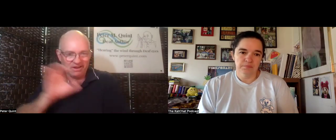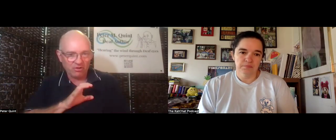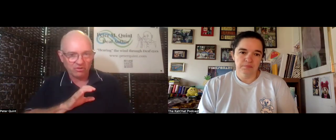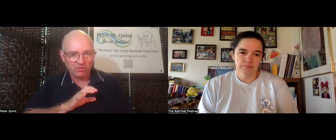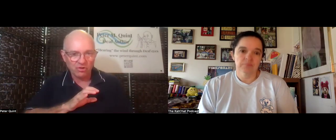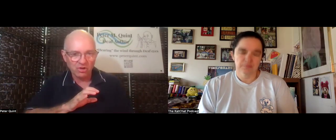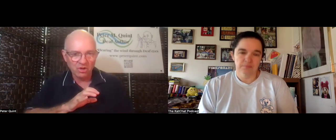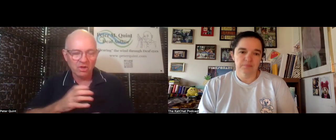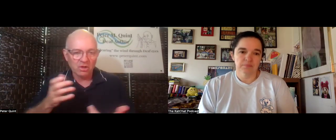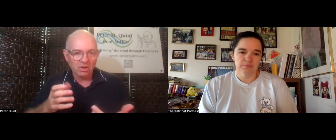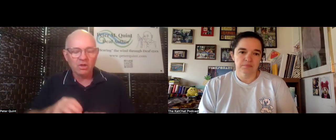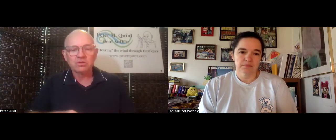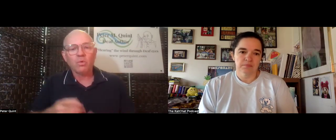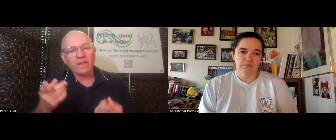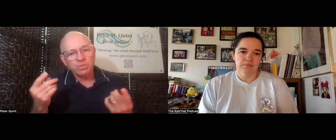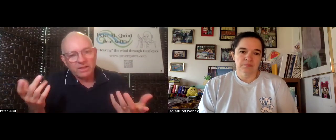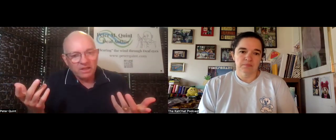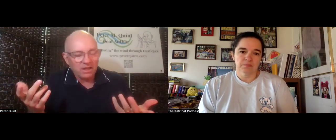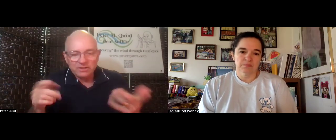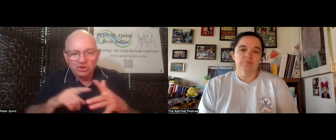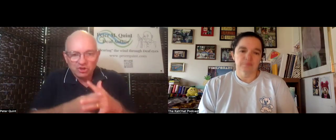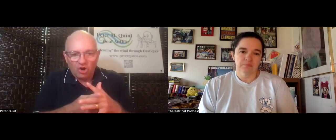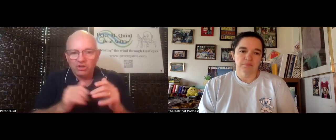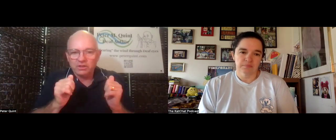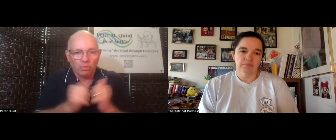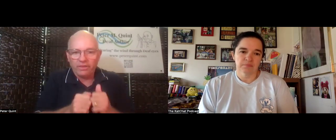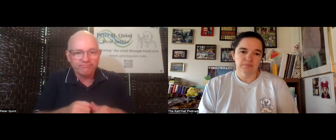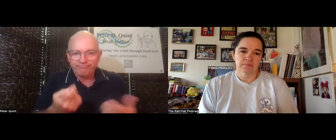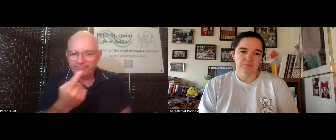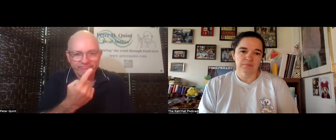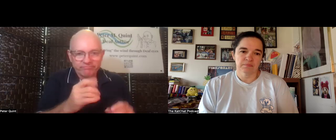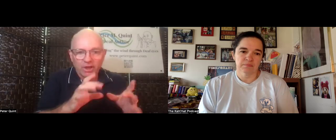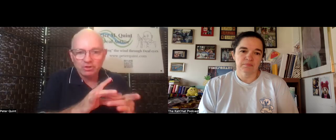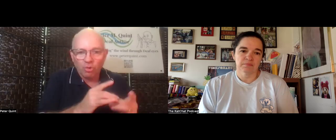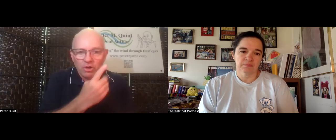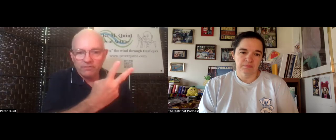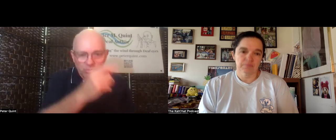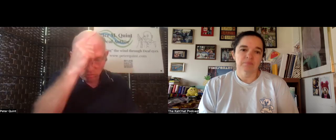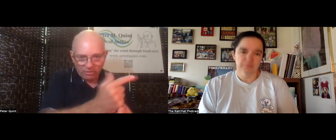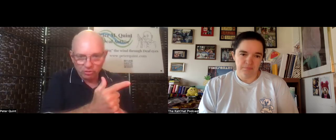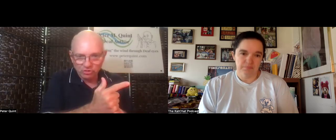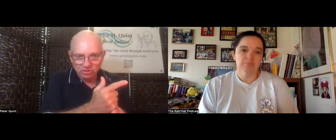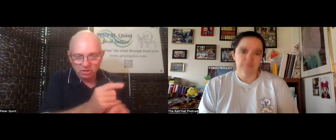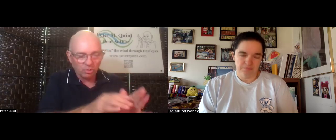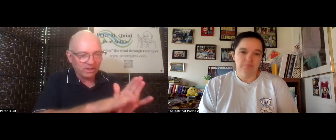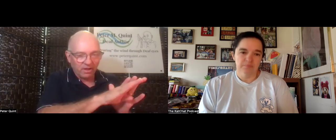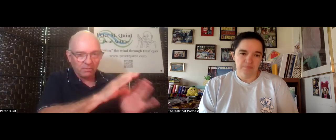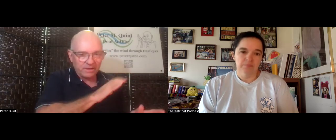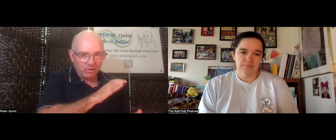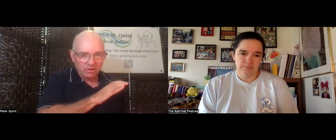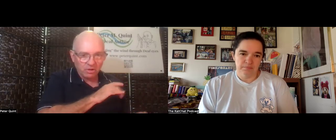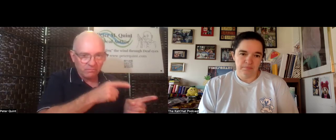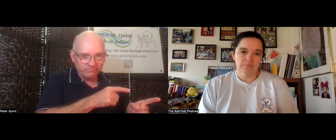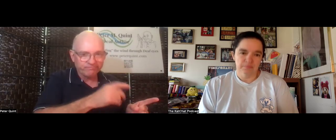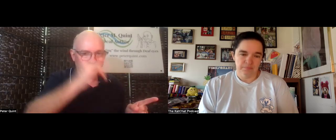each character. So that's what I did. I just started with a story of two brothers. So I developed